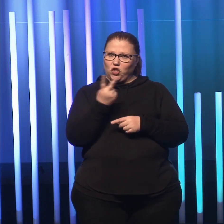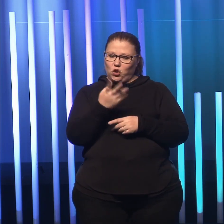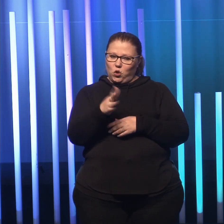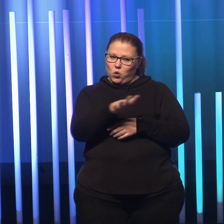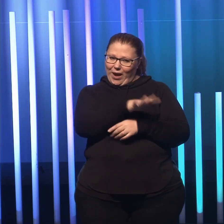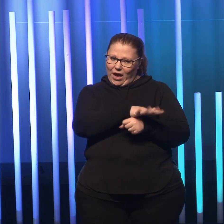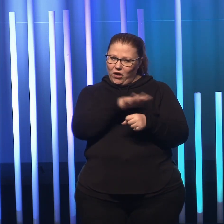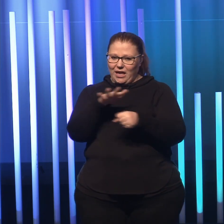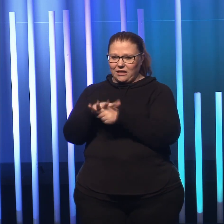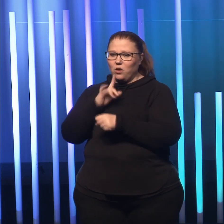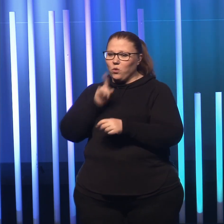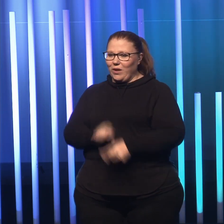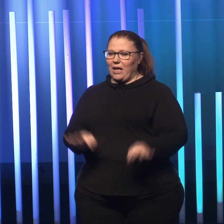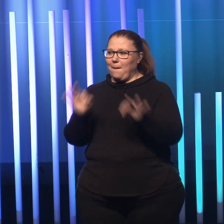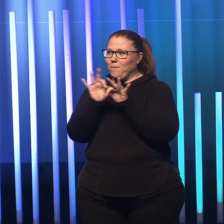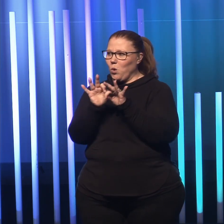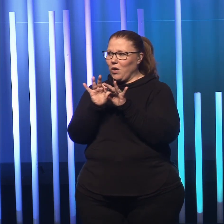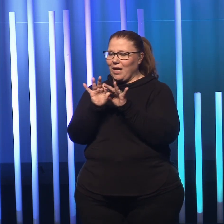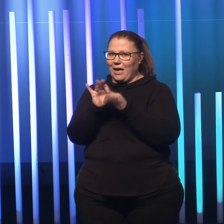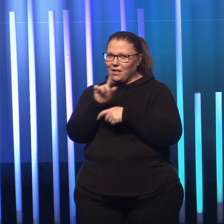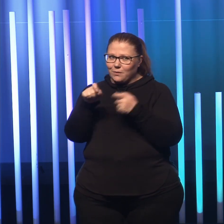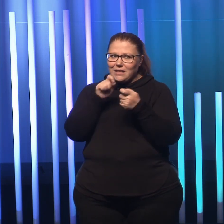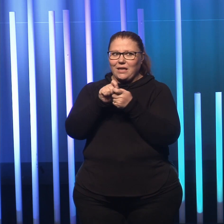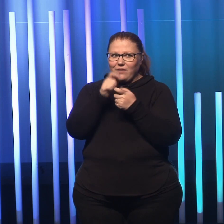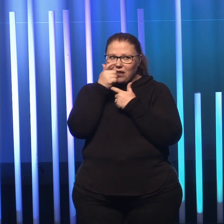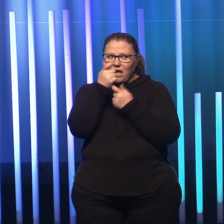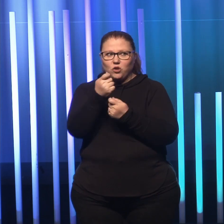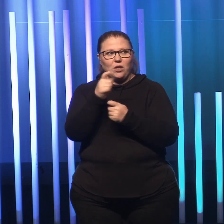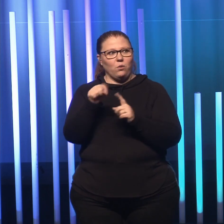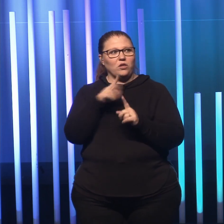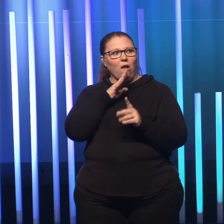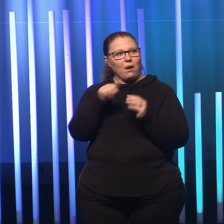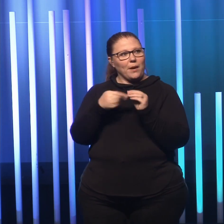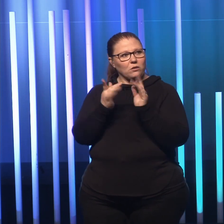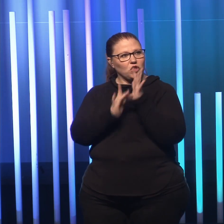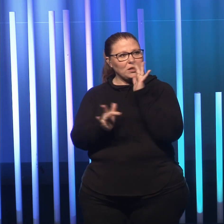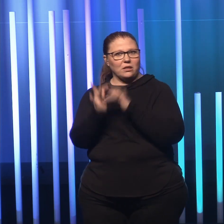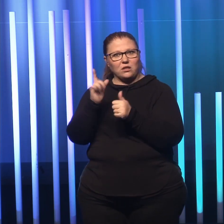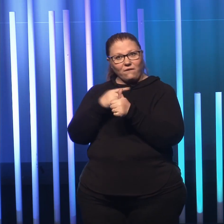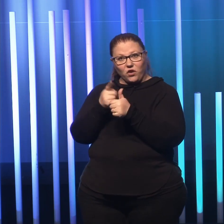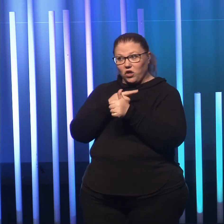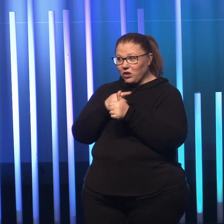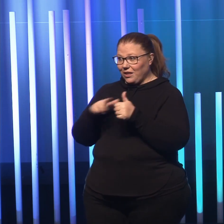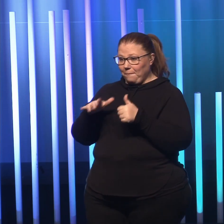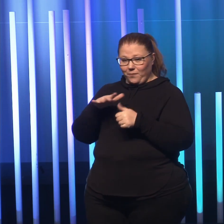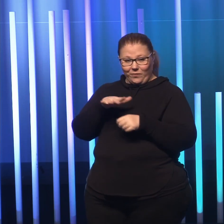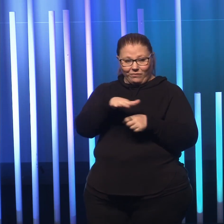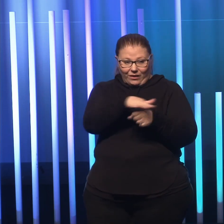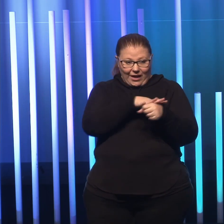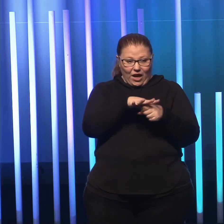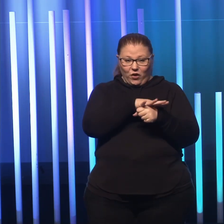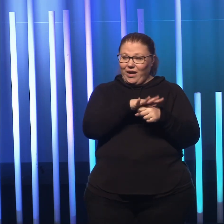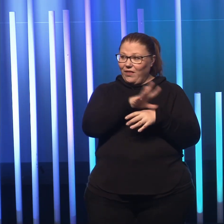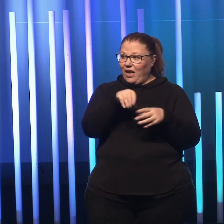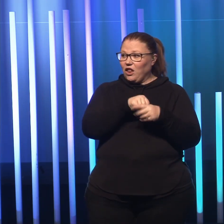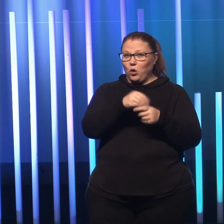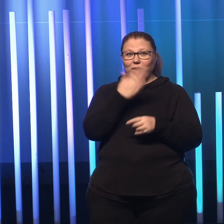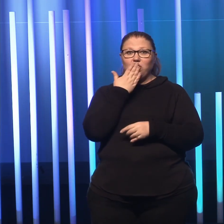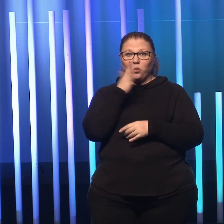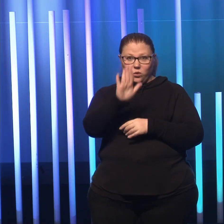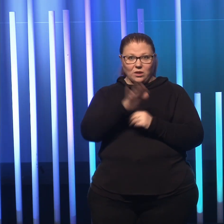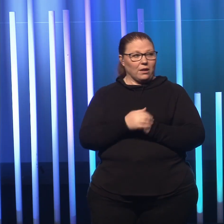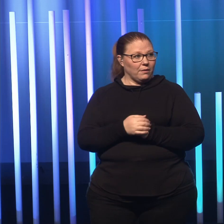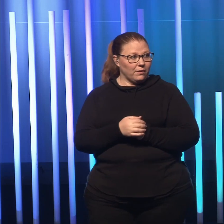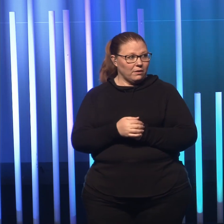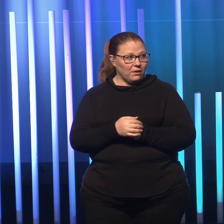really important and particularly of interest when we talk about Jesus. The first is the area that included Jerusalem. Right? So